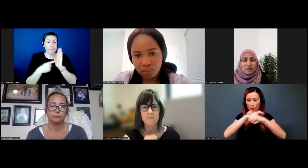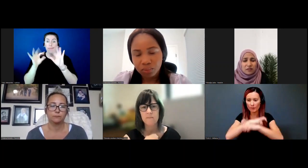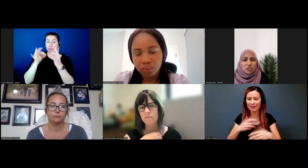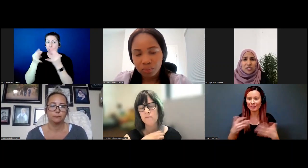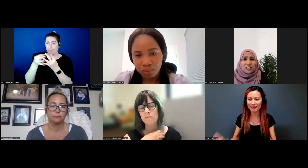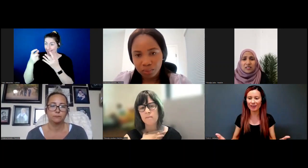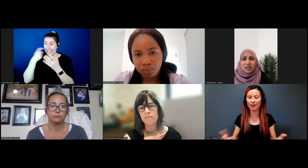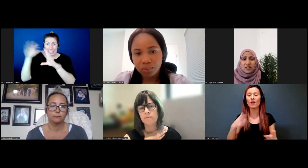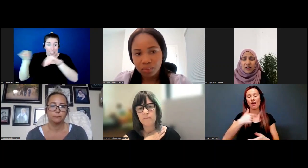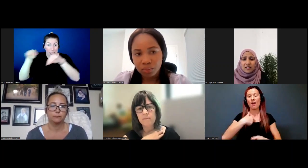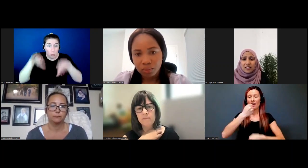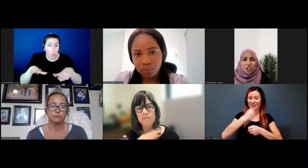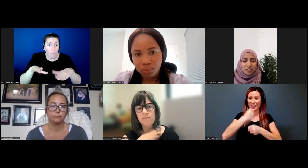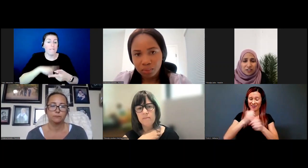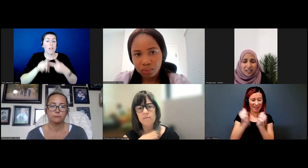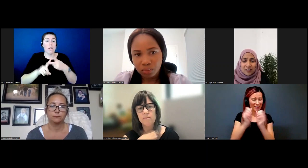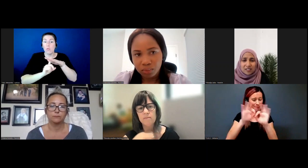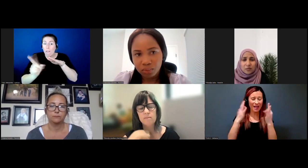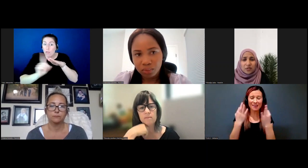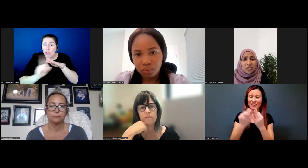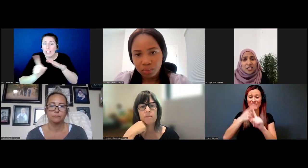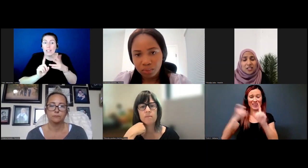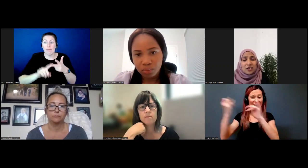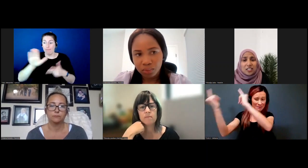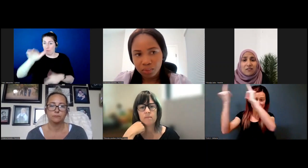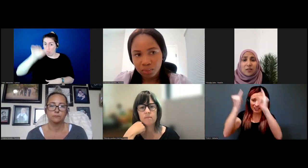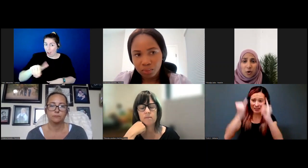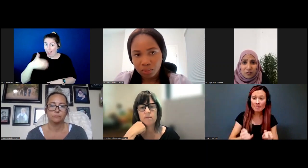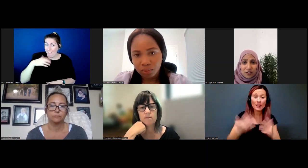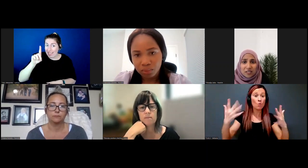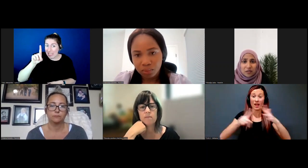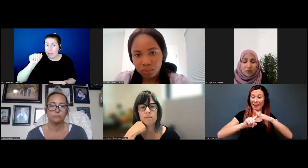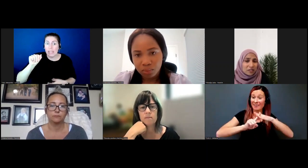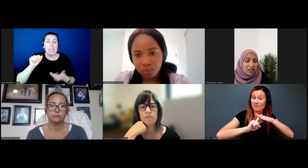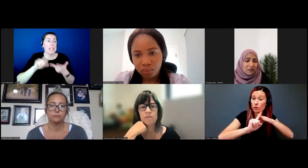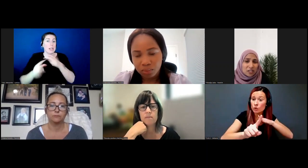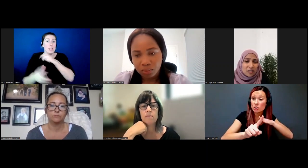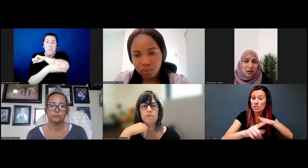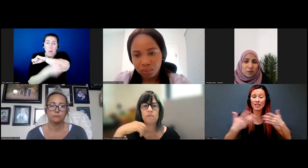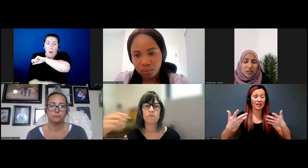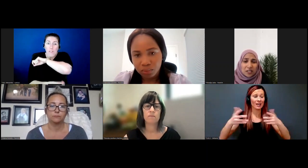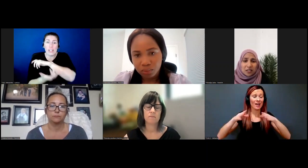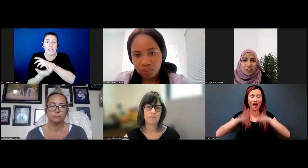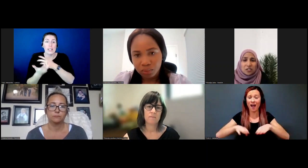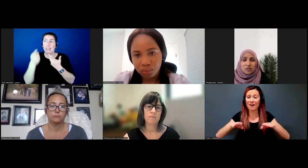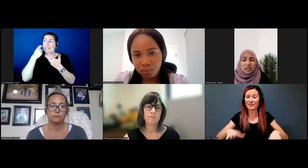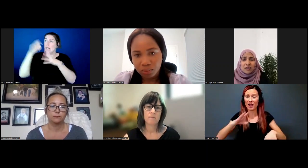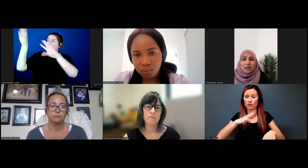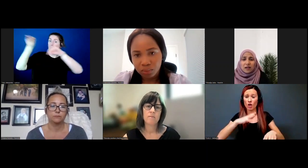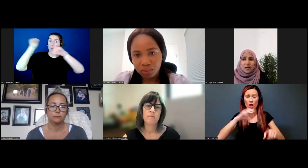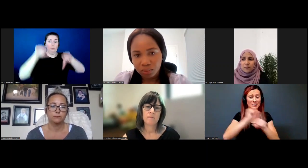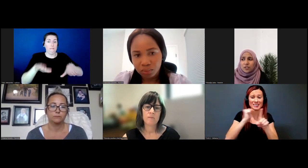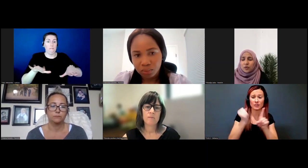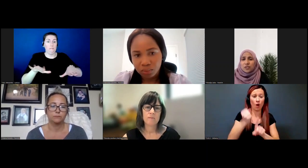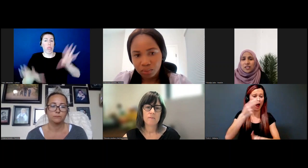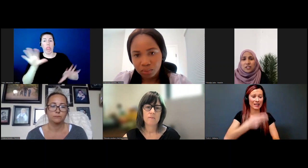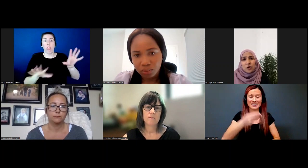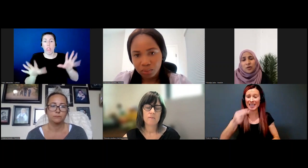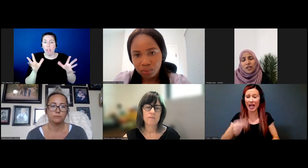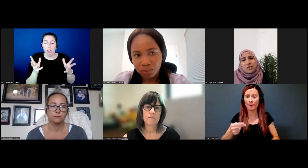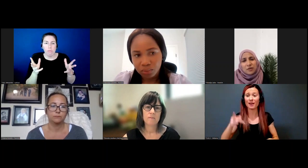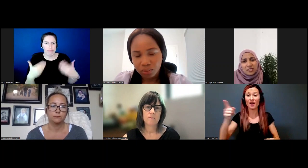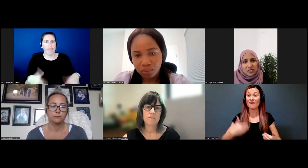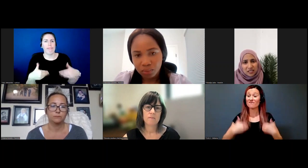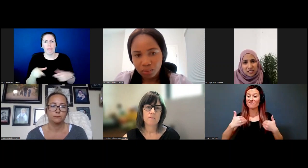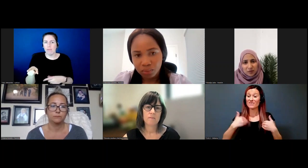immigrants, refugees, their children have disability, they're dealing with poverty because they have just come from another country. They